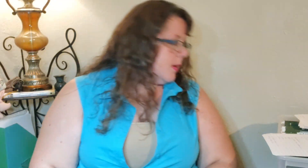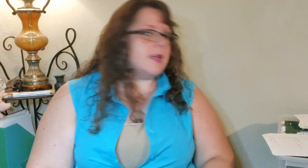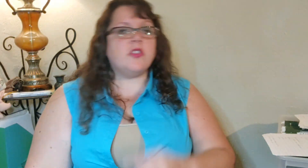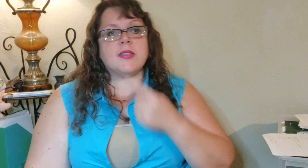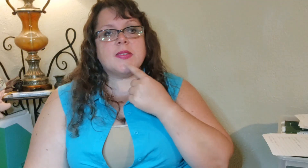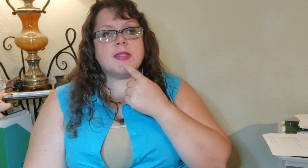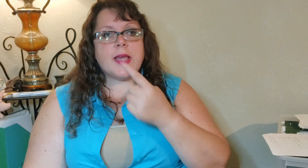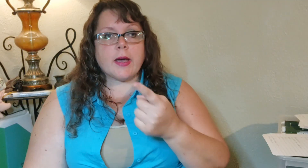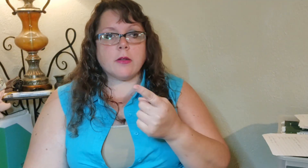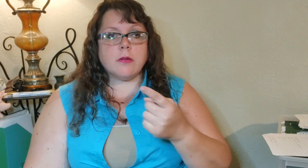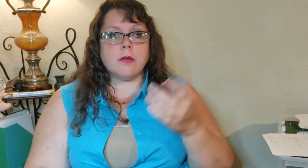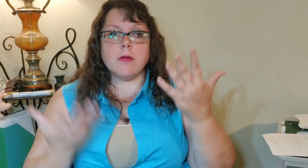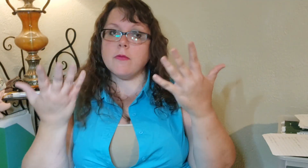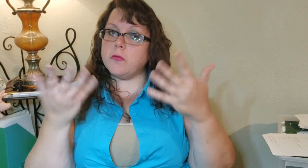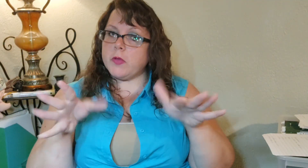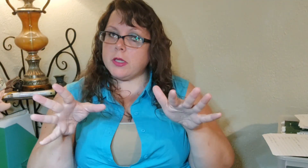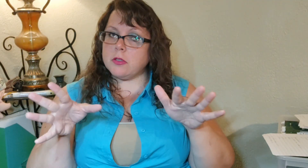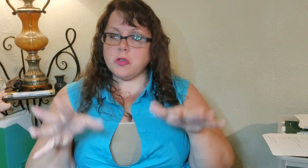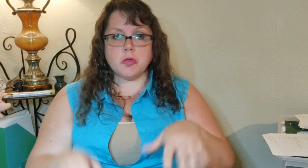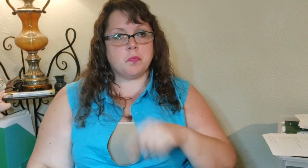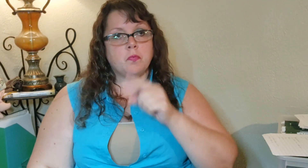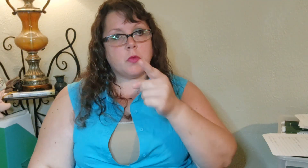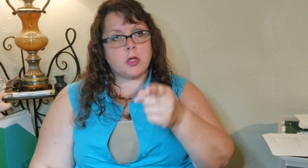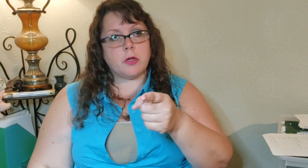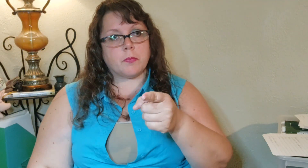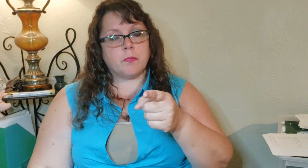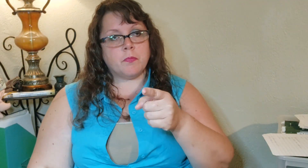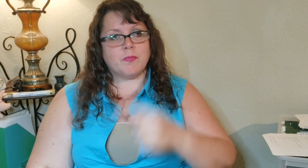It's just tell, finish, you.